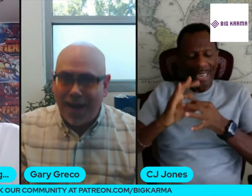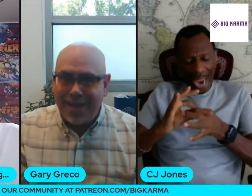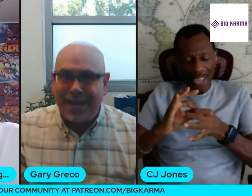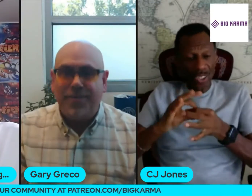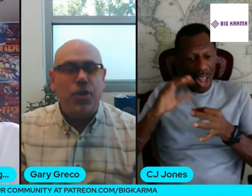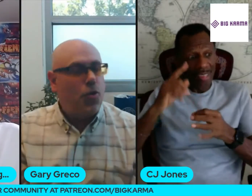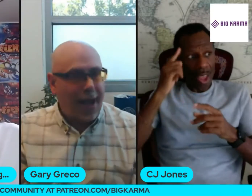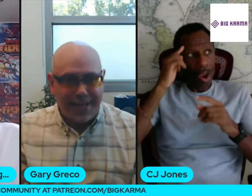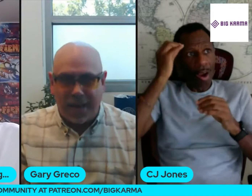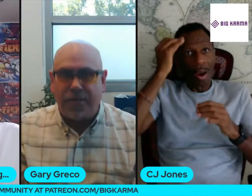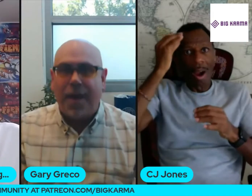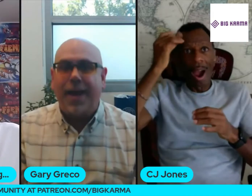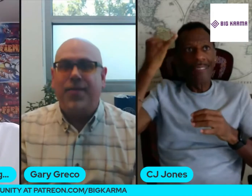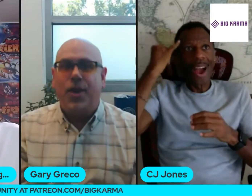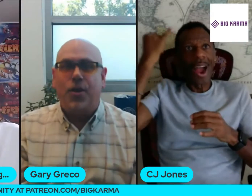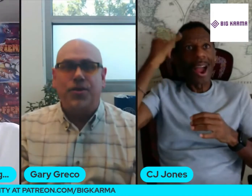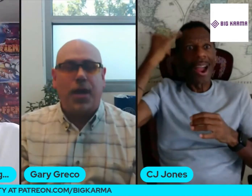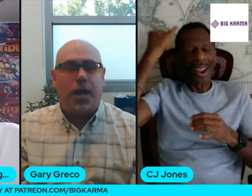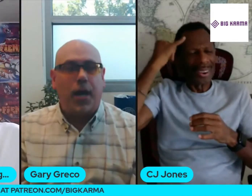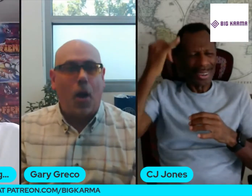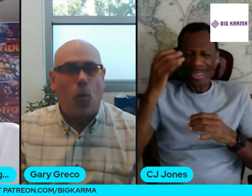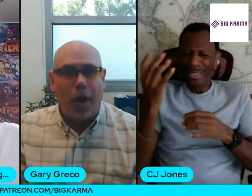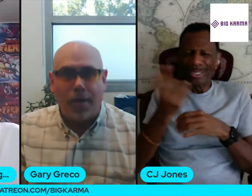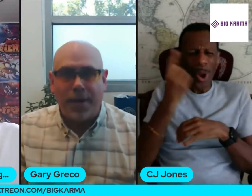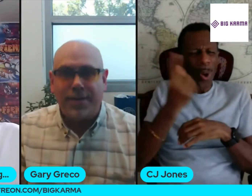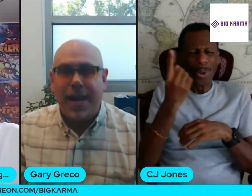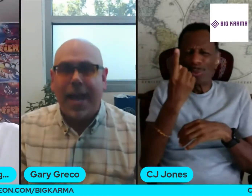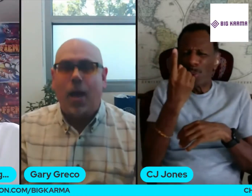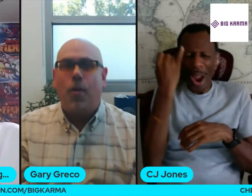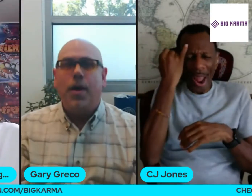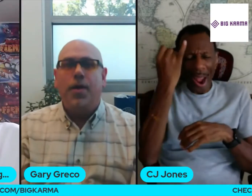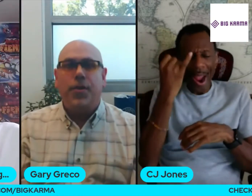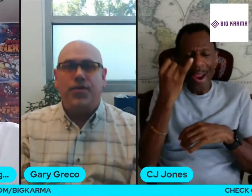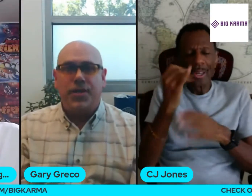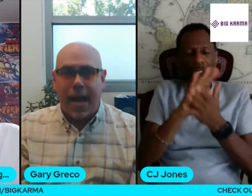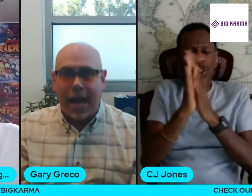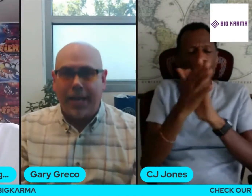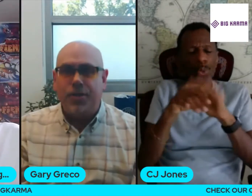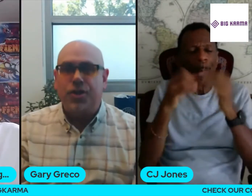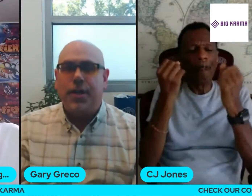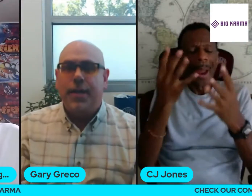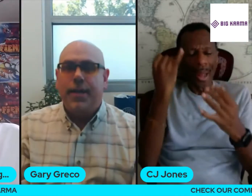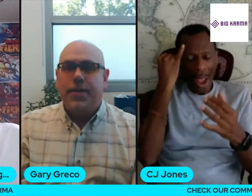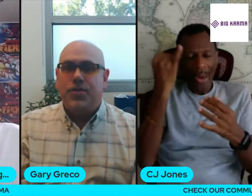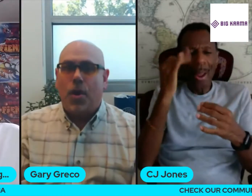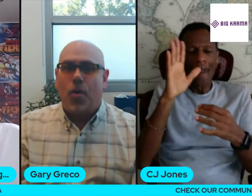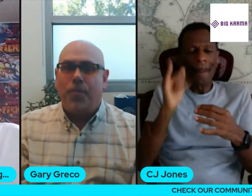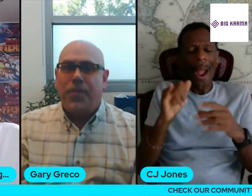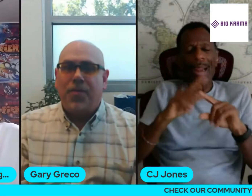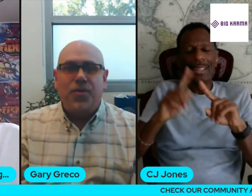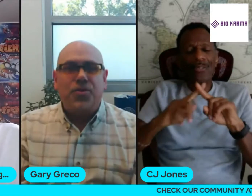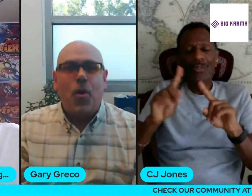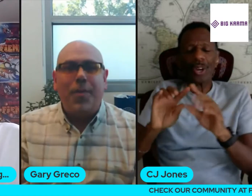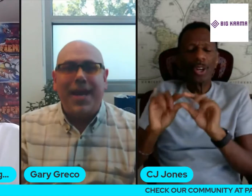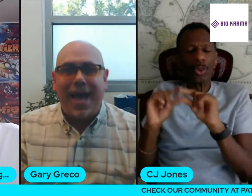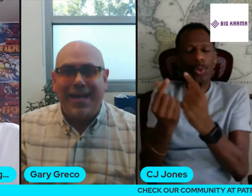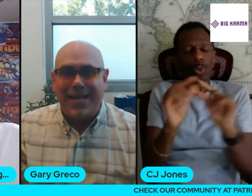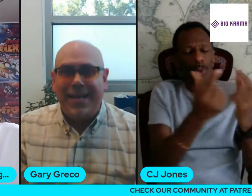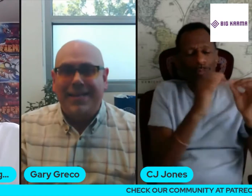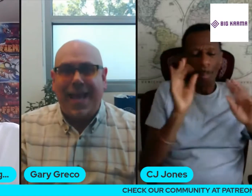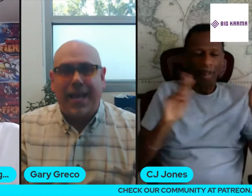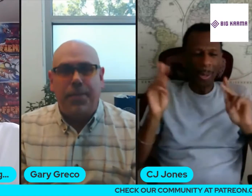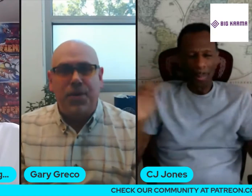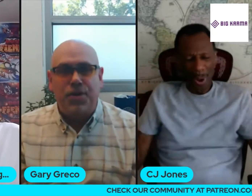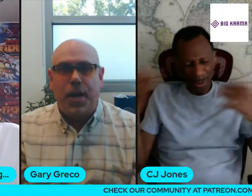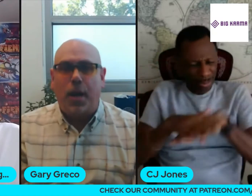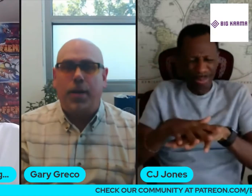you identified, there's awareness now, there's knowledge. So there's so many